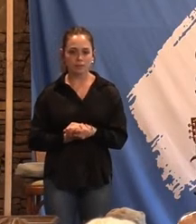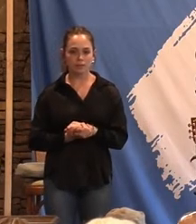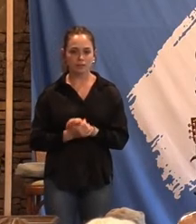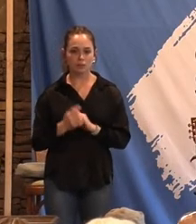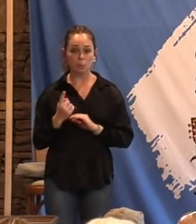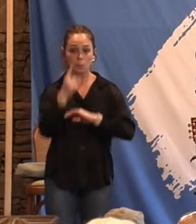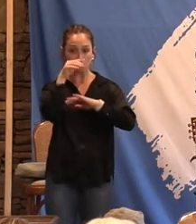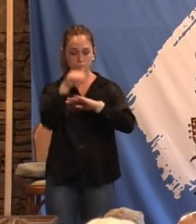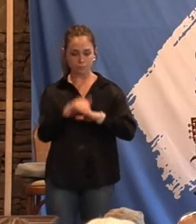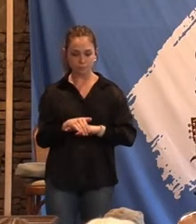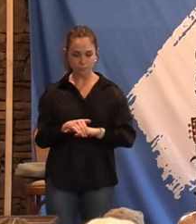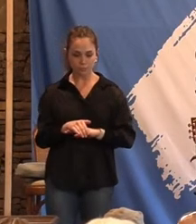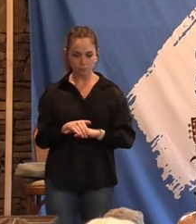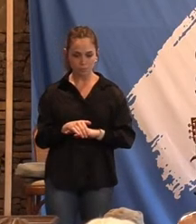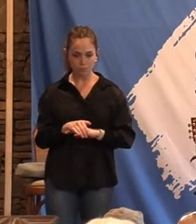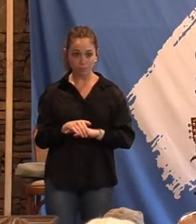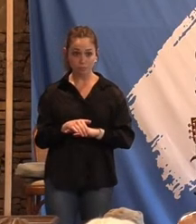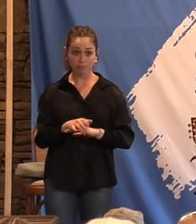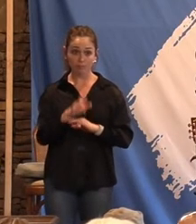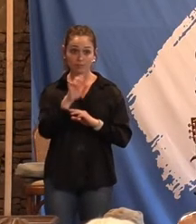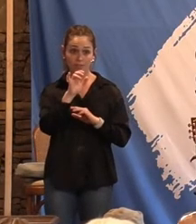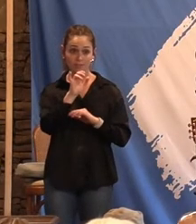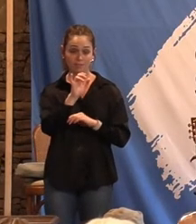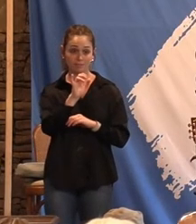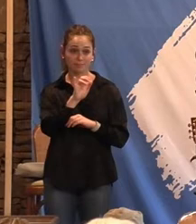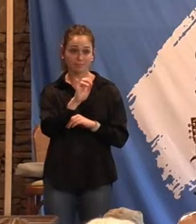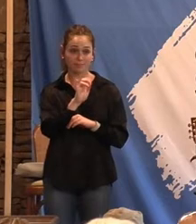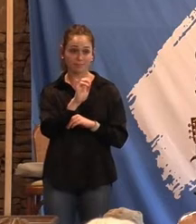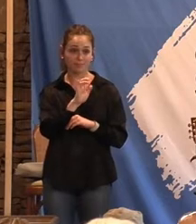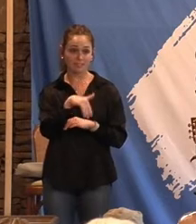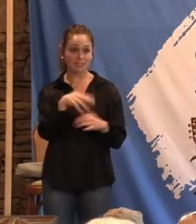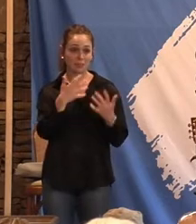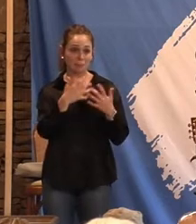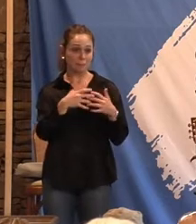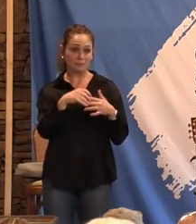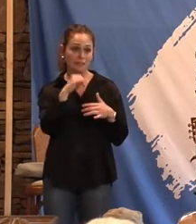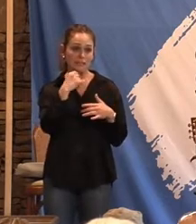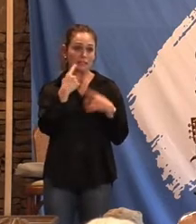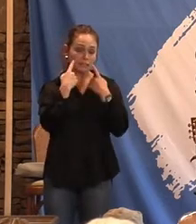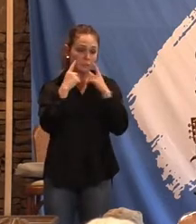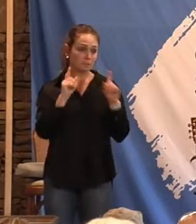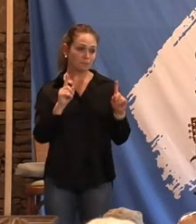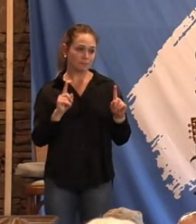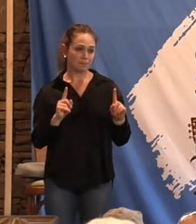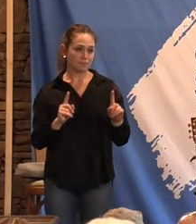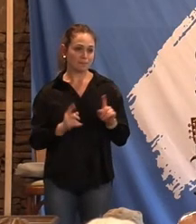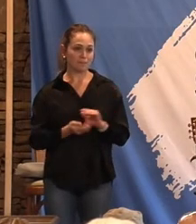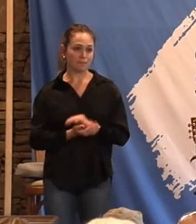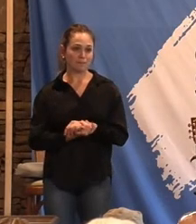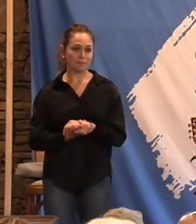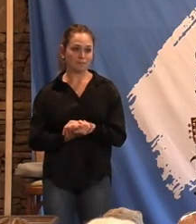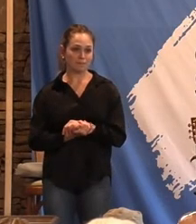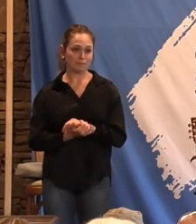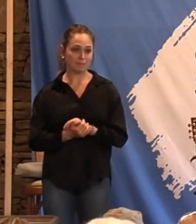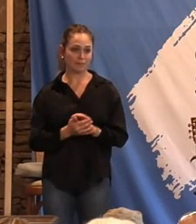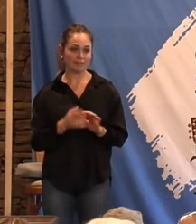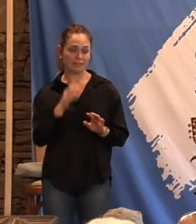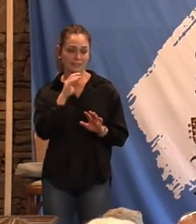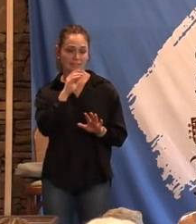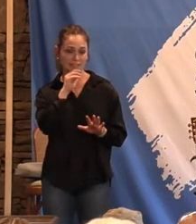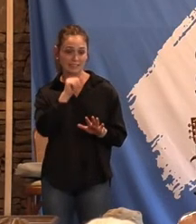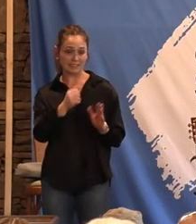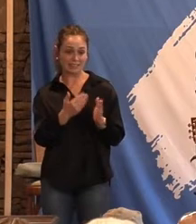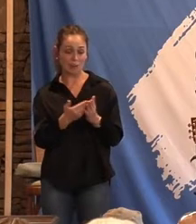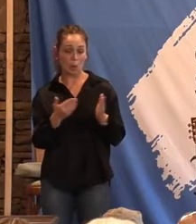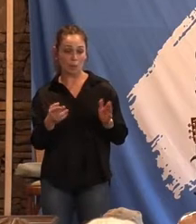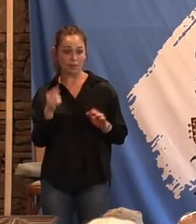One night, that machine, it wasn't working. That old thing,